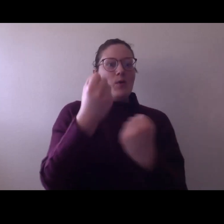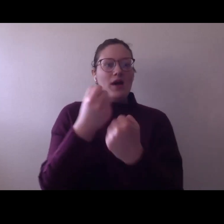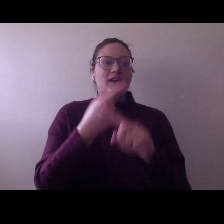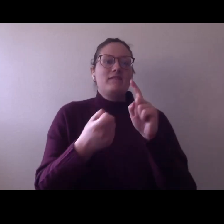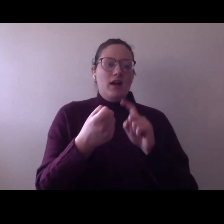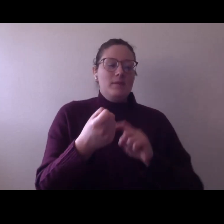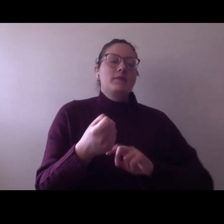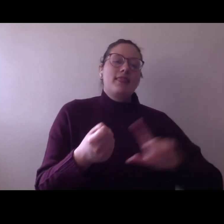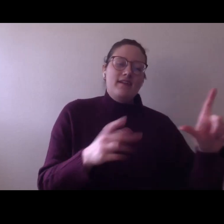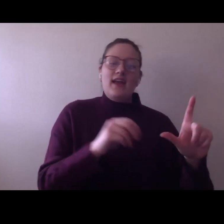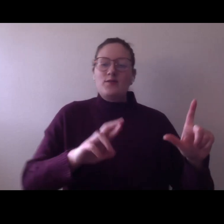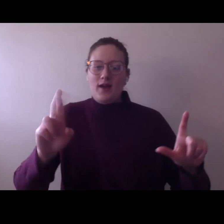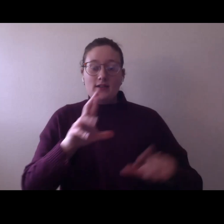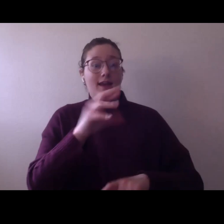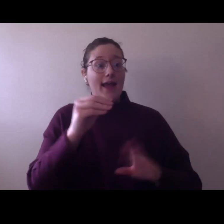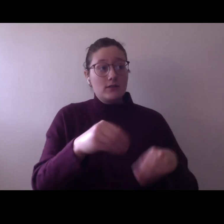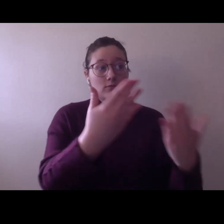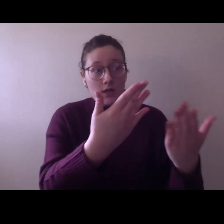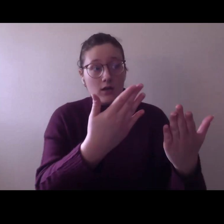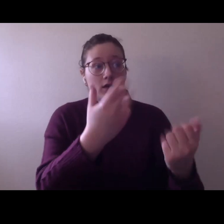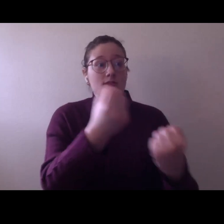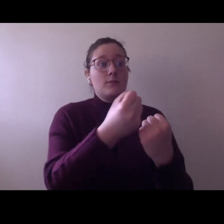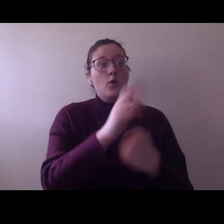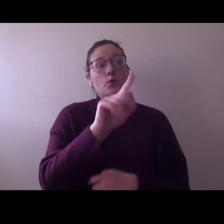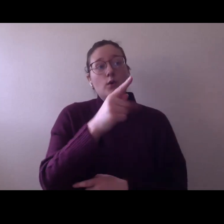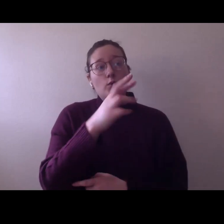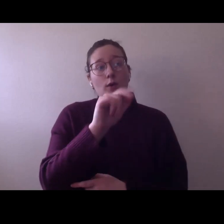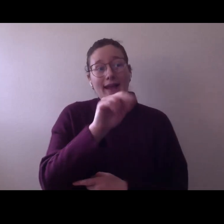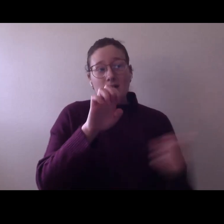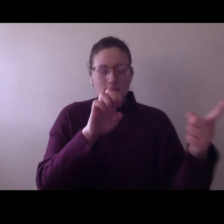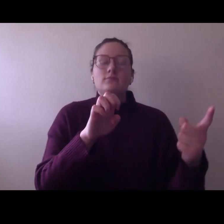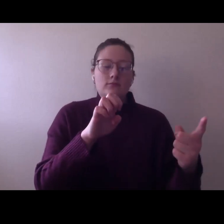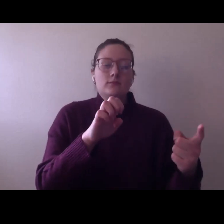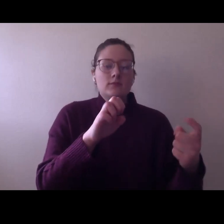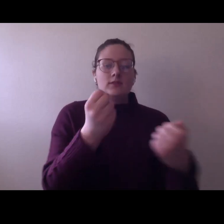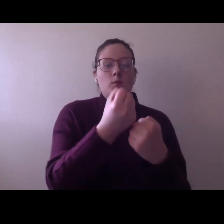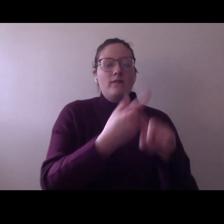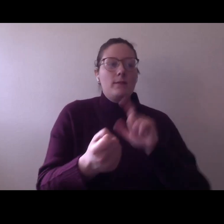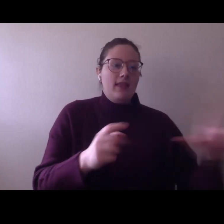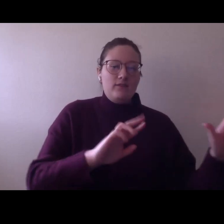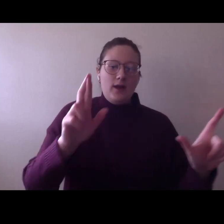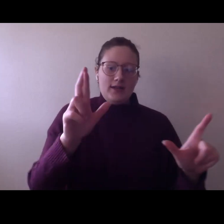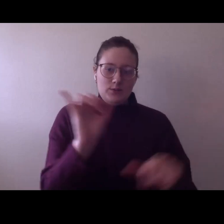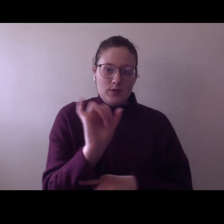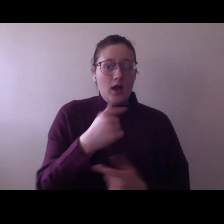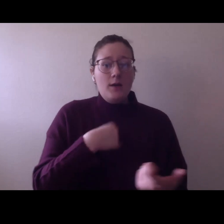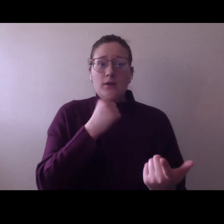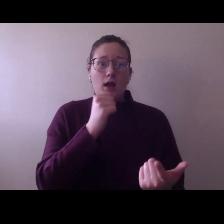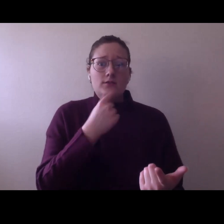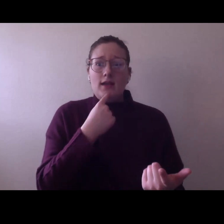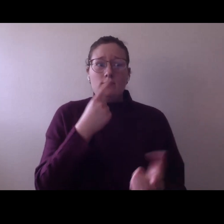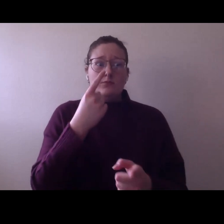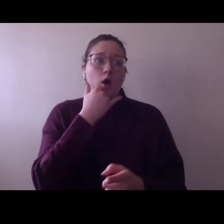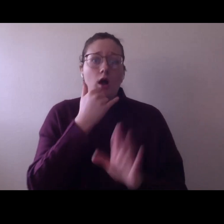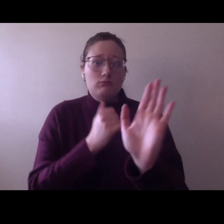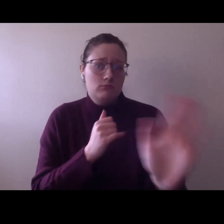to support Ukraine also received bipartisan support. So I'm not saying, of course, that's wrong. I very much